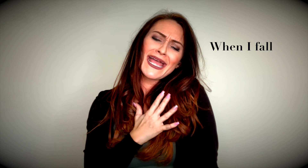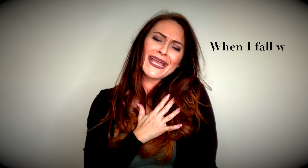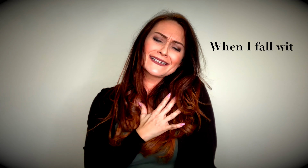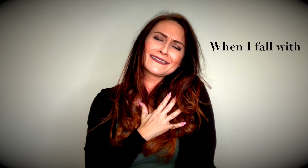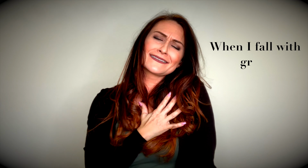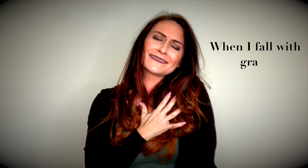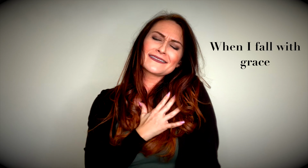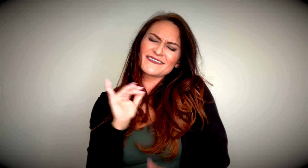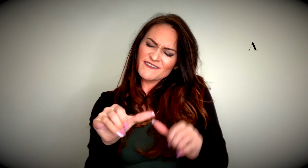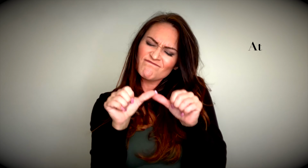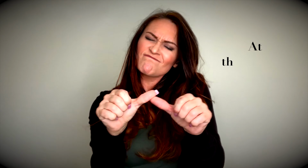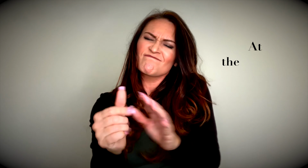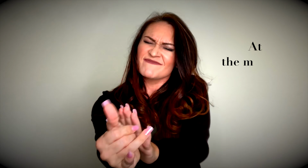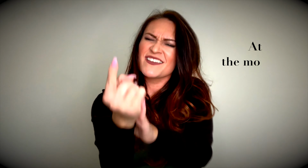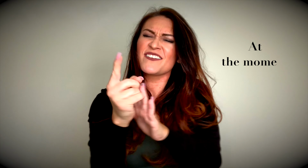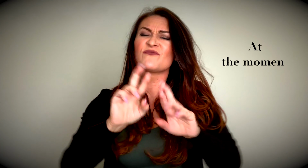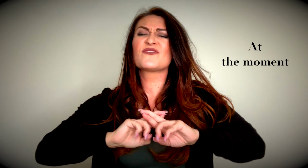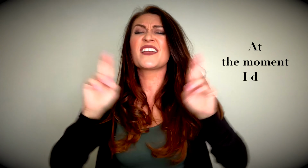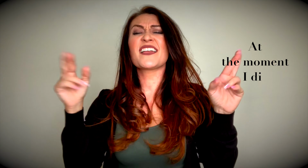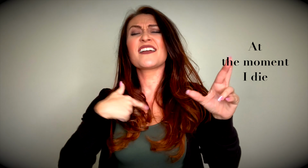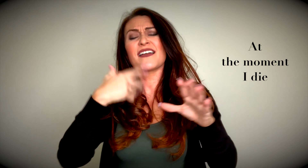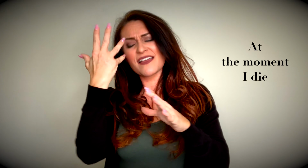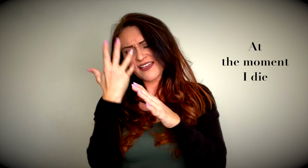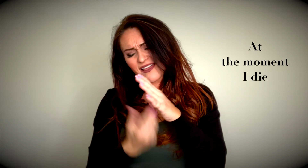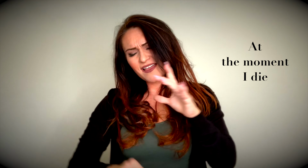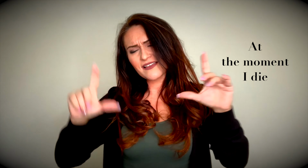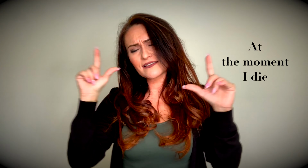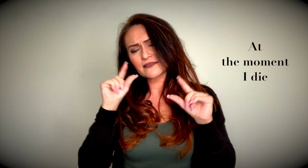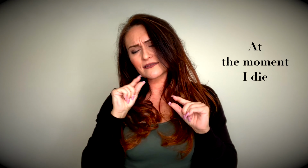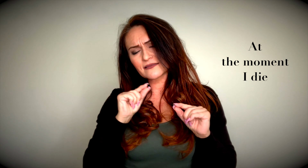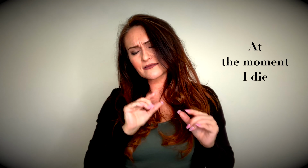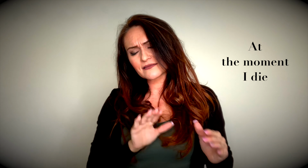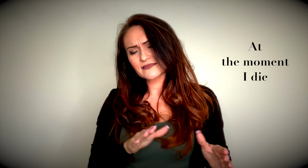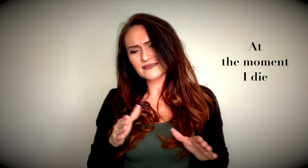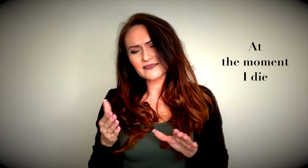fall with grace at the moment I die.